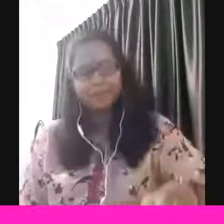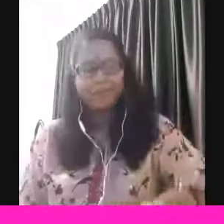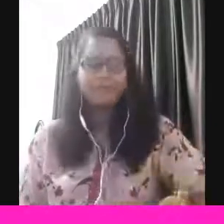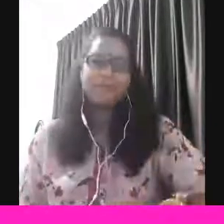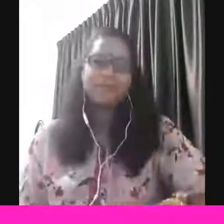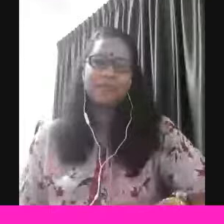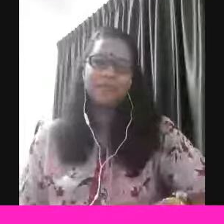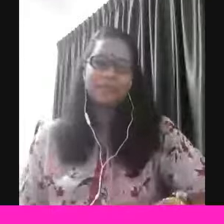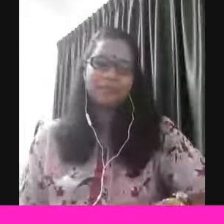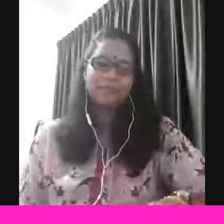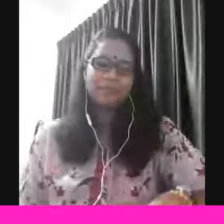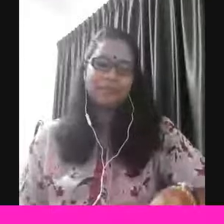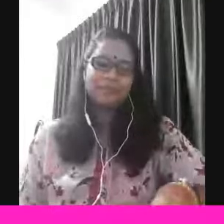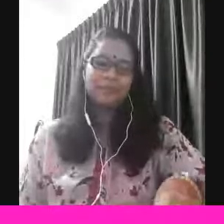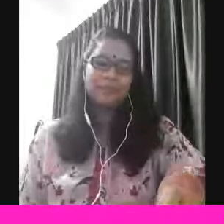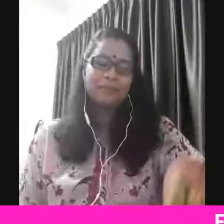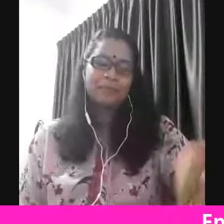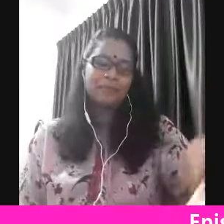Yep, sure.